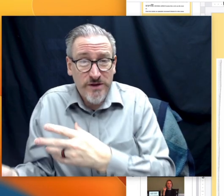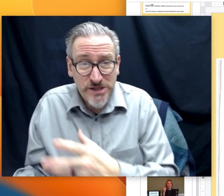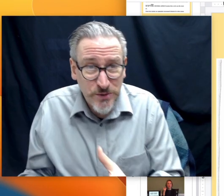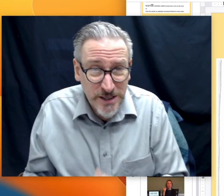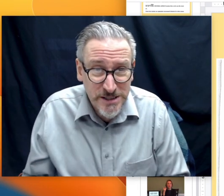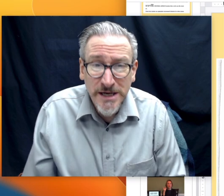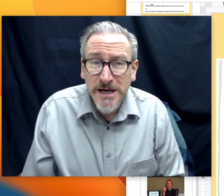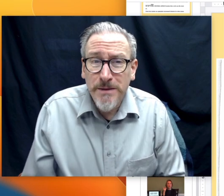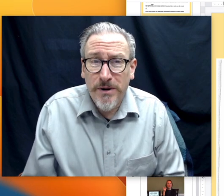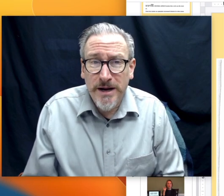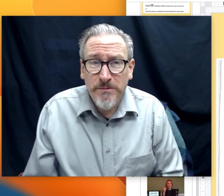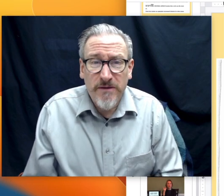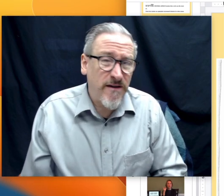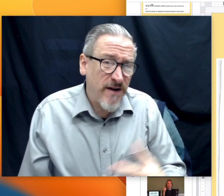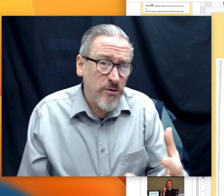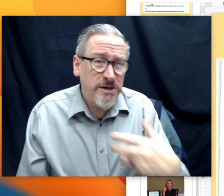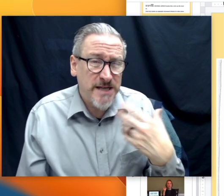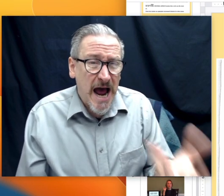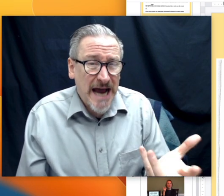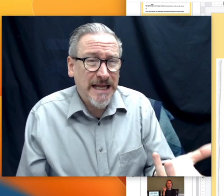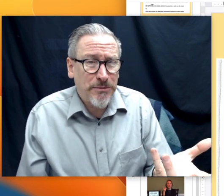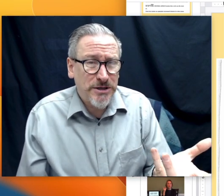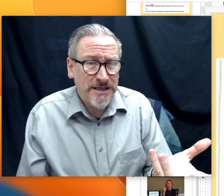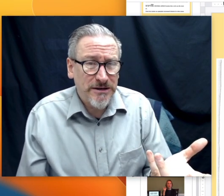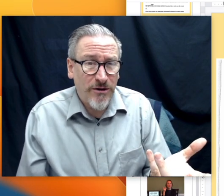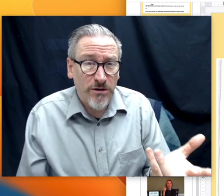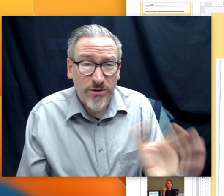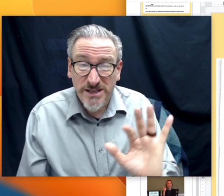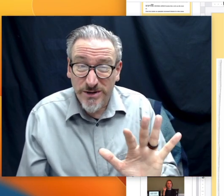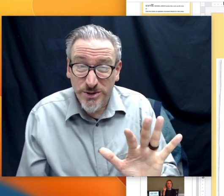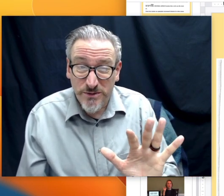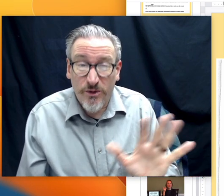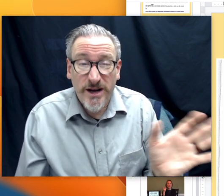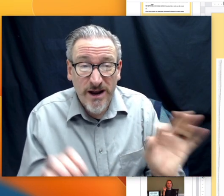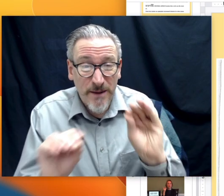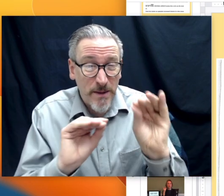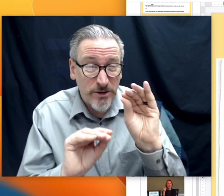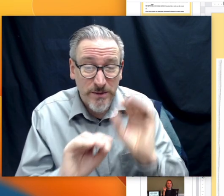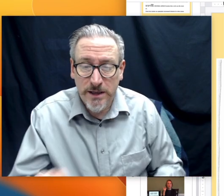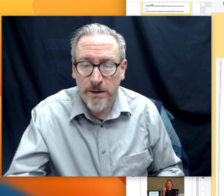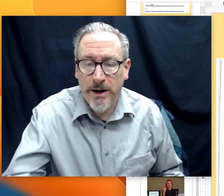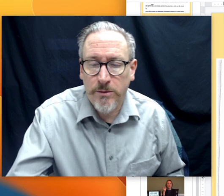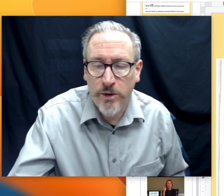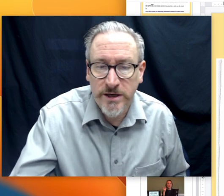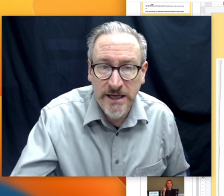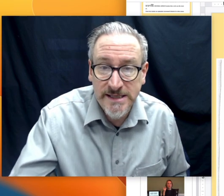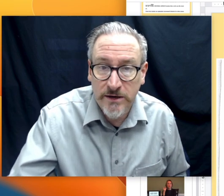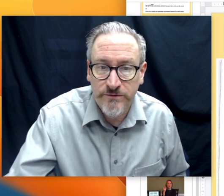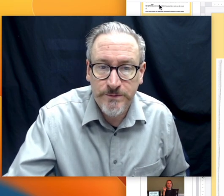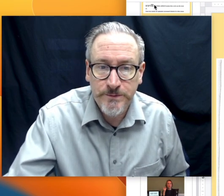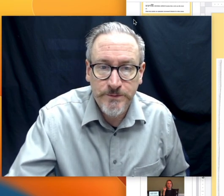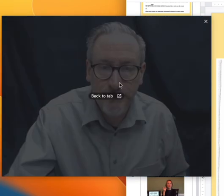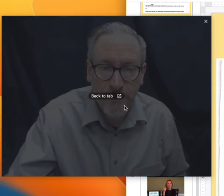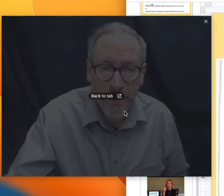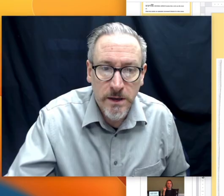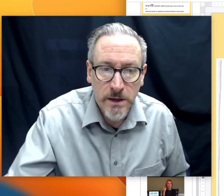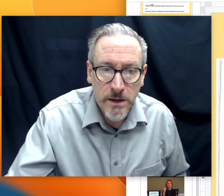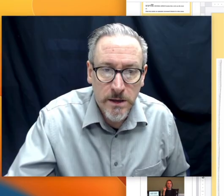for these units, but if I find ones that I like particularly or ones I want you to avoid, I may put them in the PowerPoint itself.